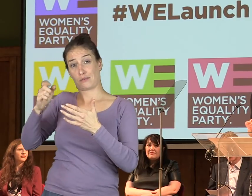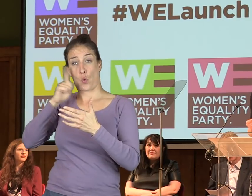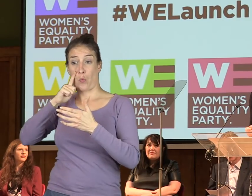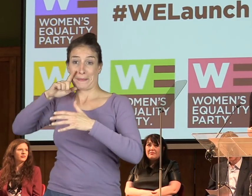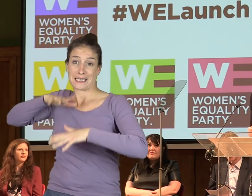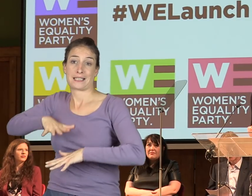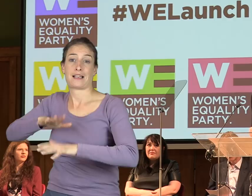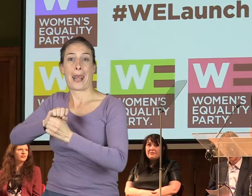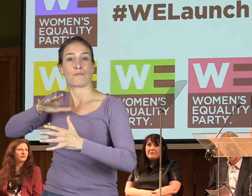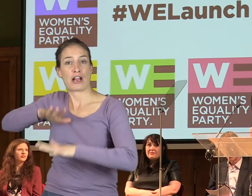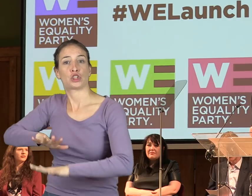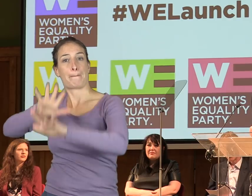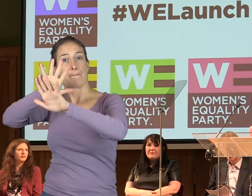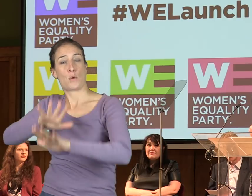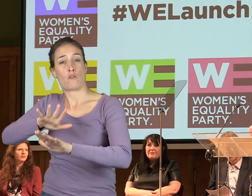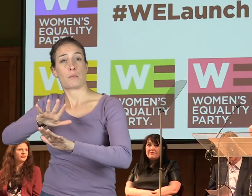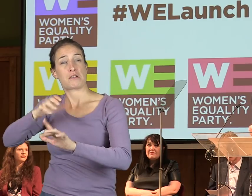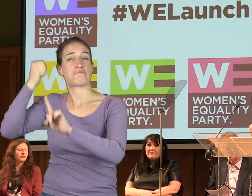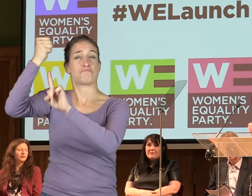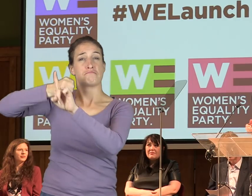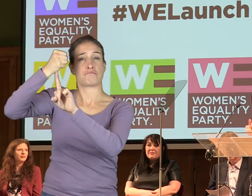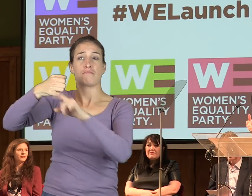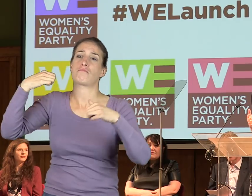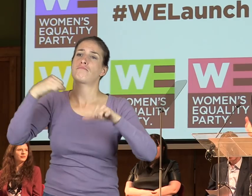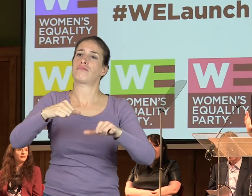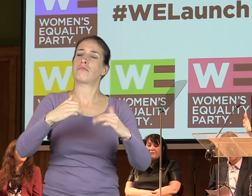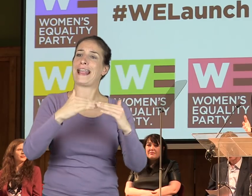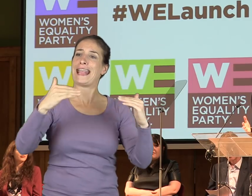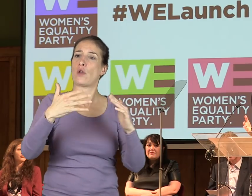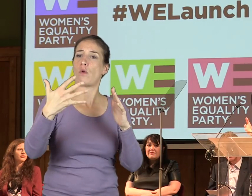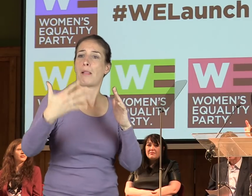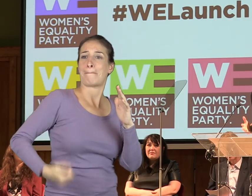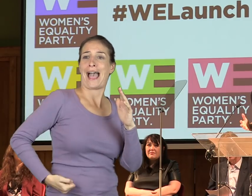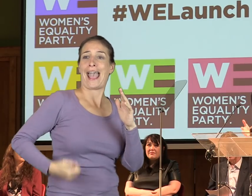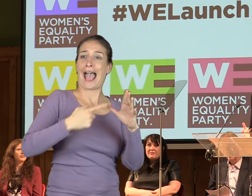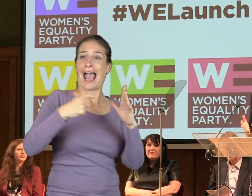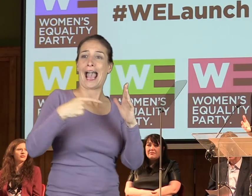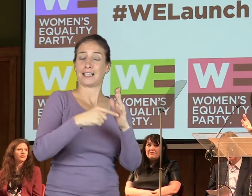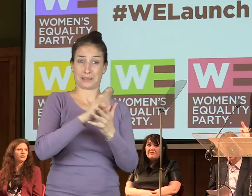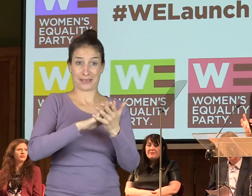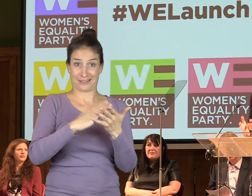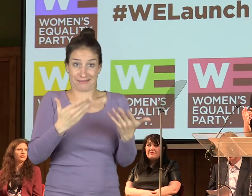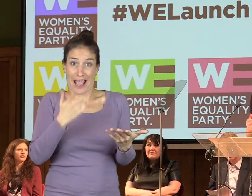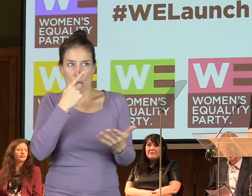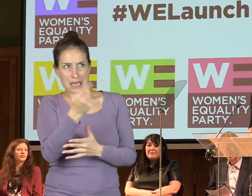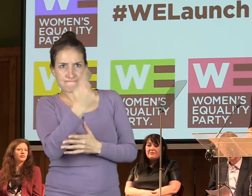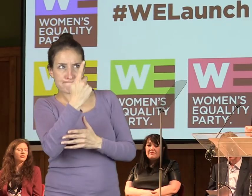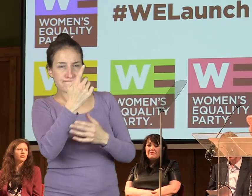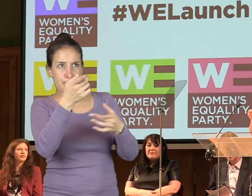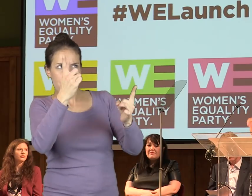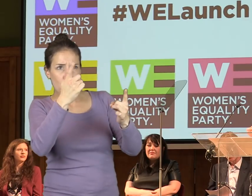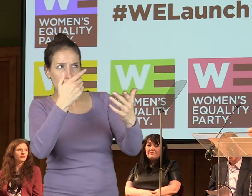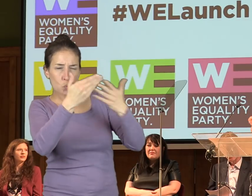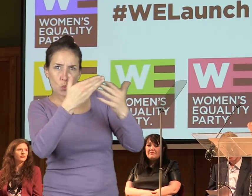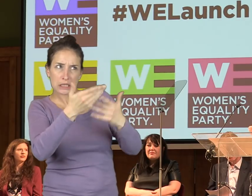of 1970 wouldn't exist. But instead of celebrating these achievements and continuing to move forward,